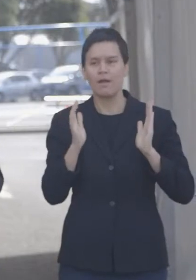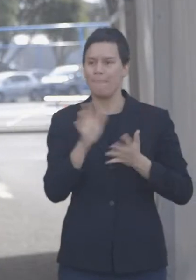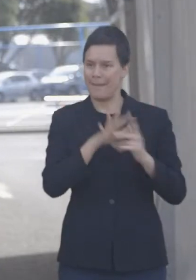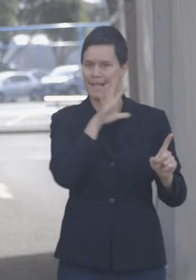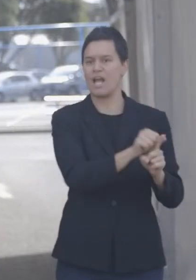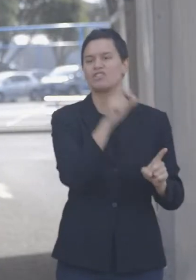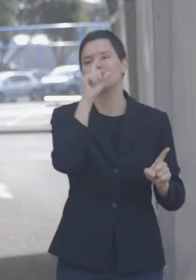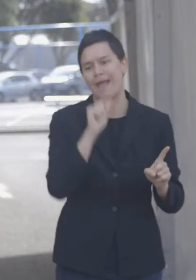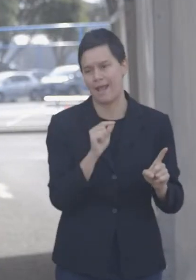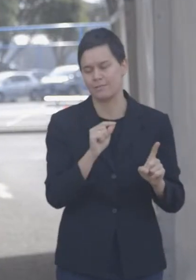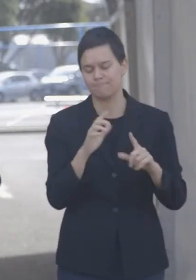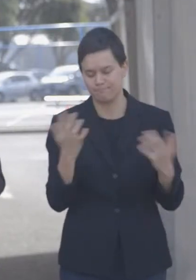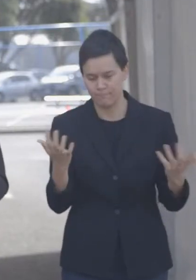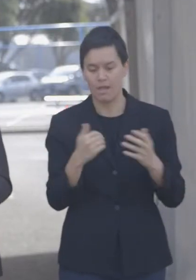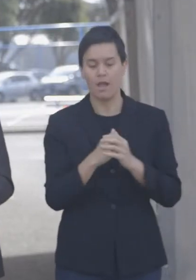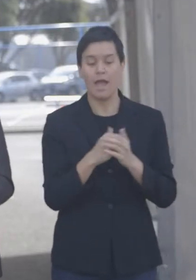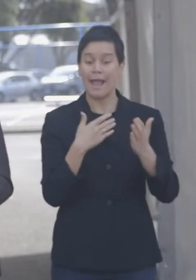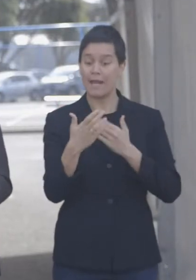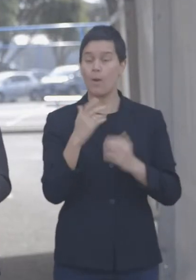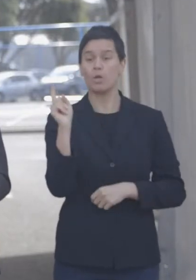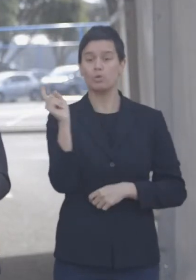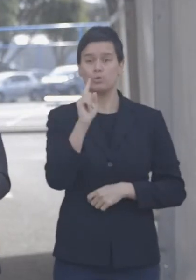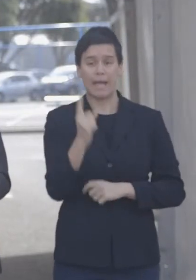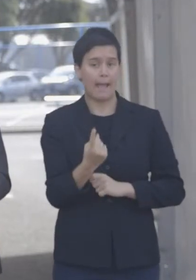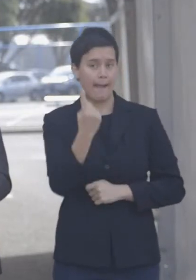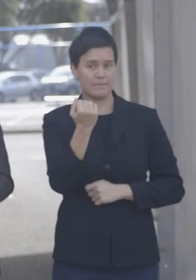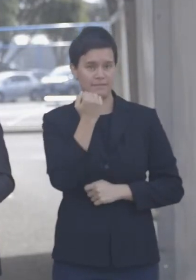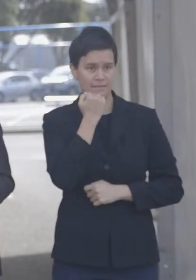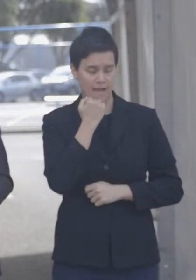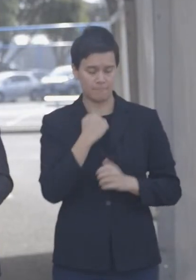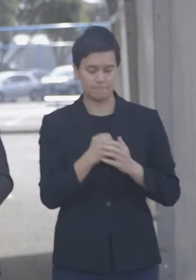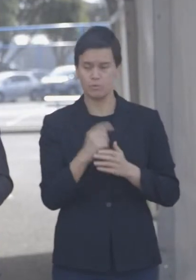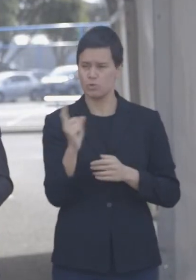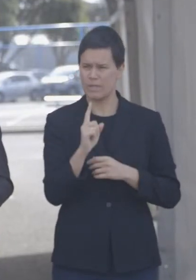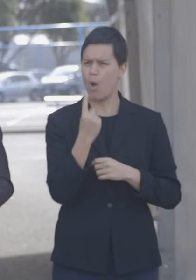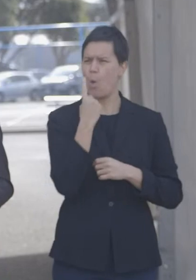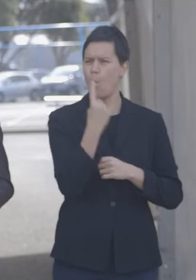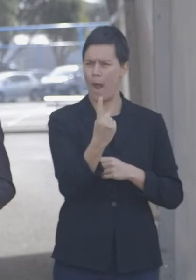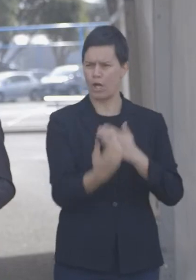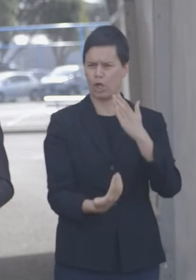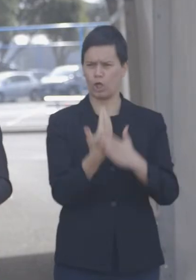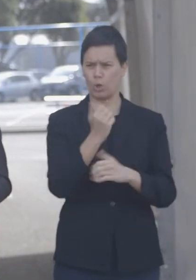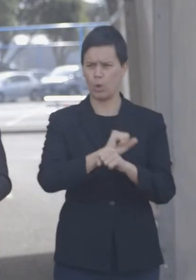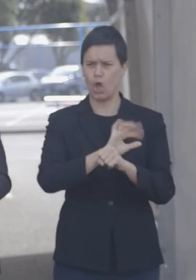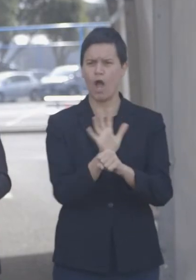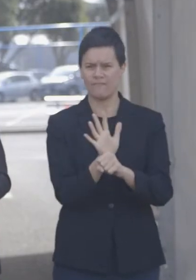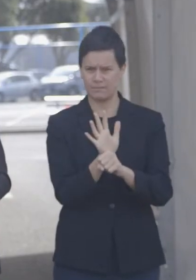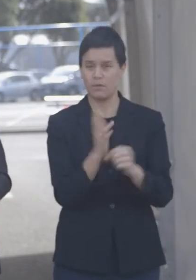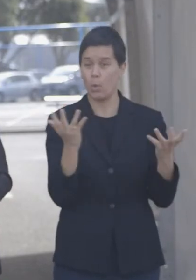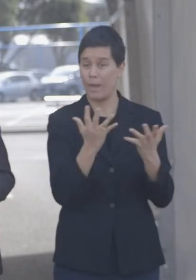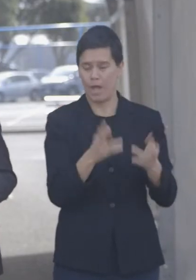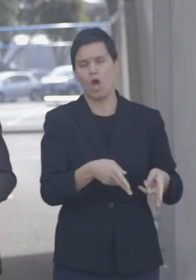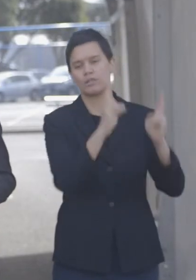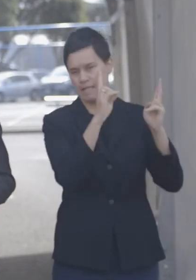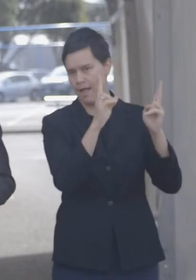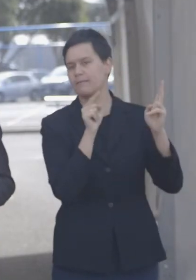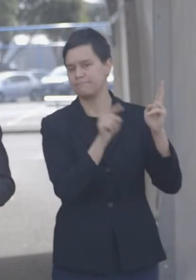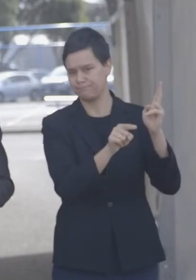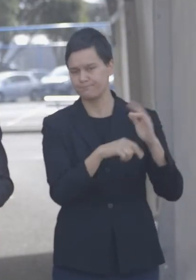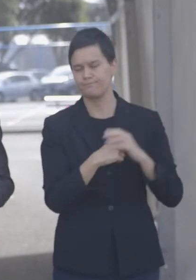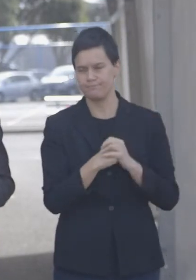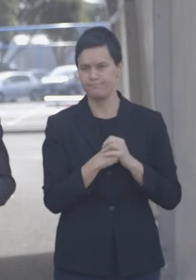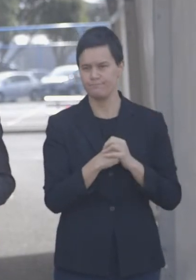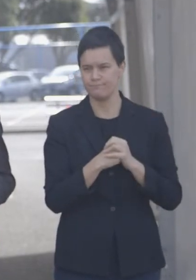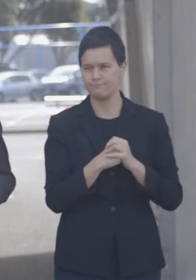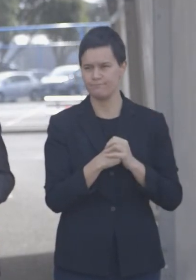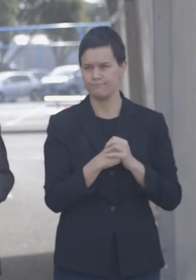Just in terms of the numbers today, there is one new case of COVID-19 in New Zealand. This is a case in managed isolation. And so